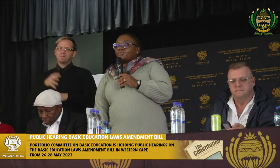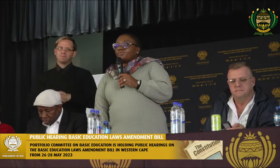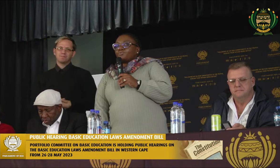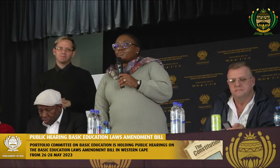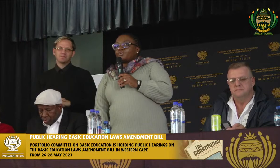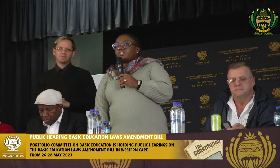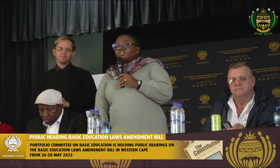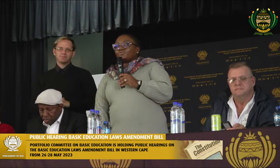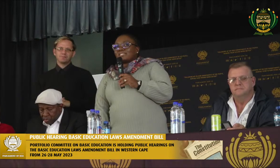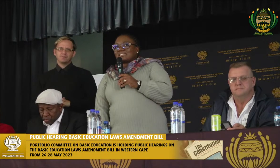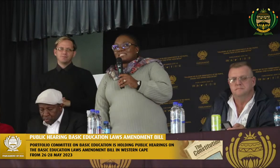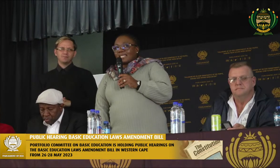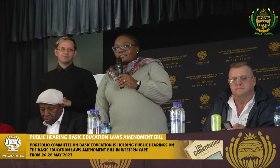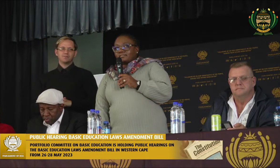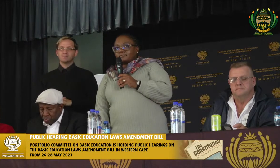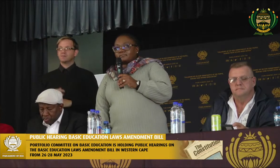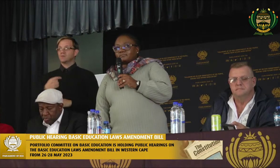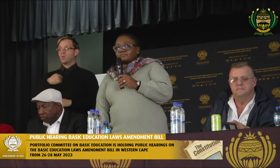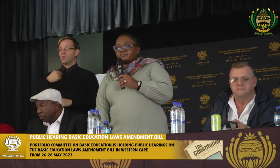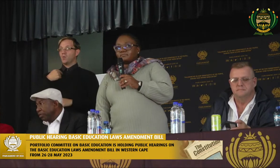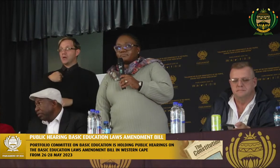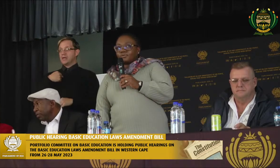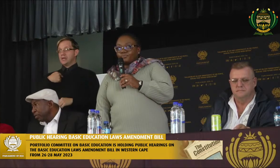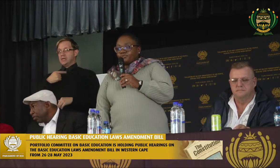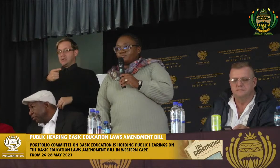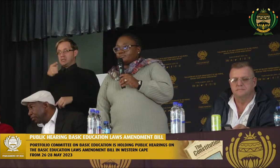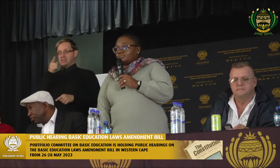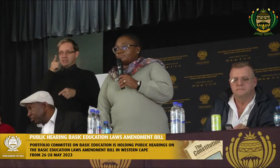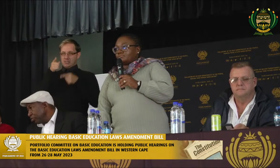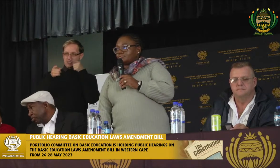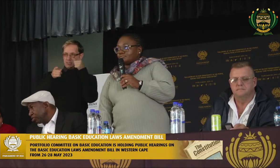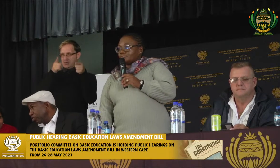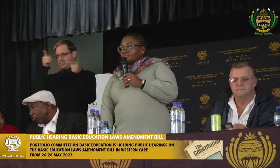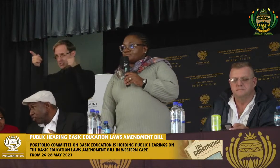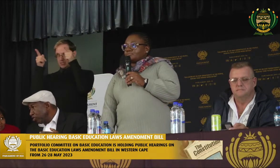So we don't need to instigate people.